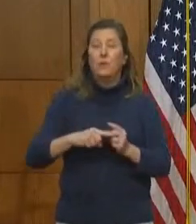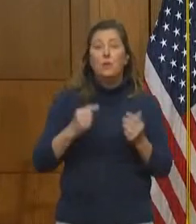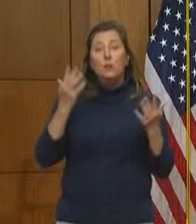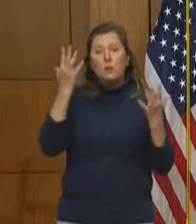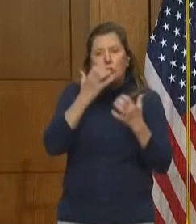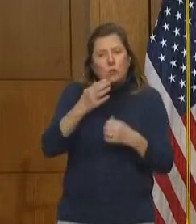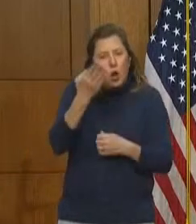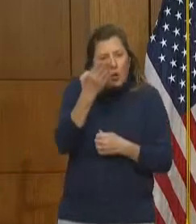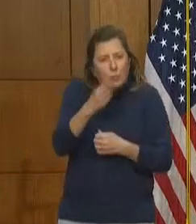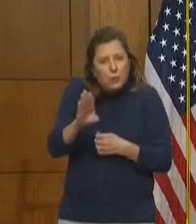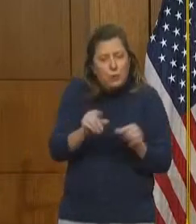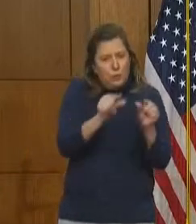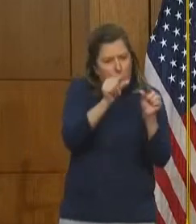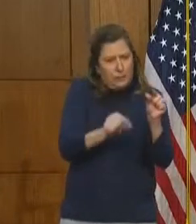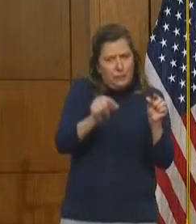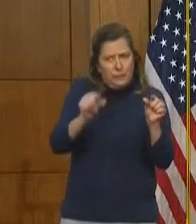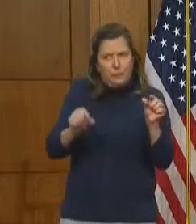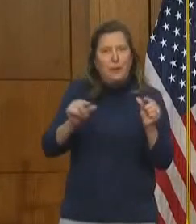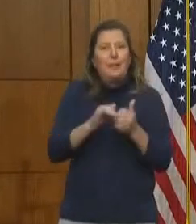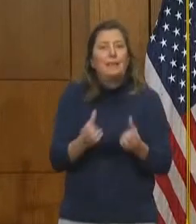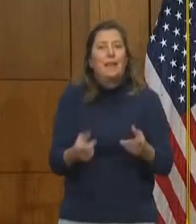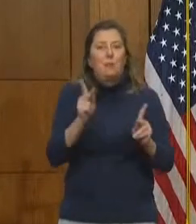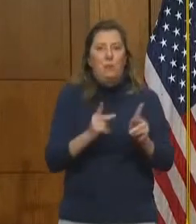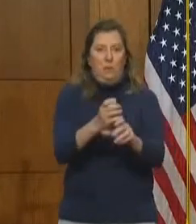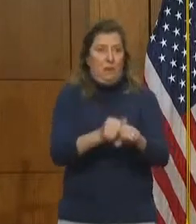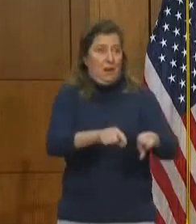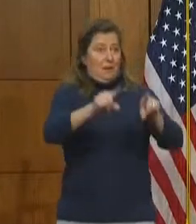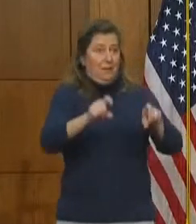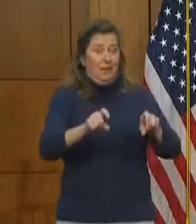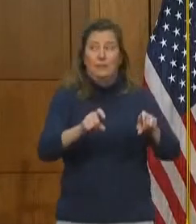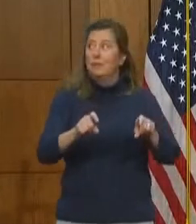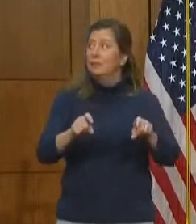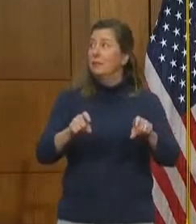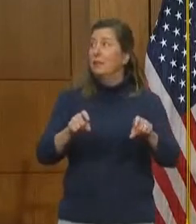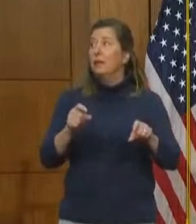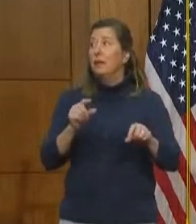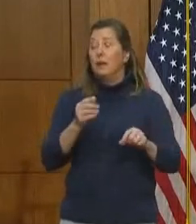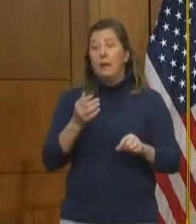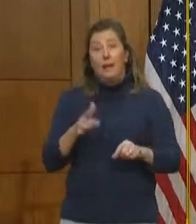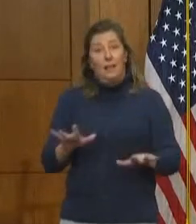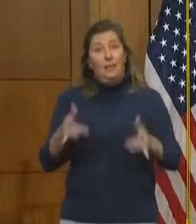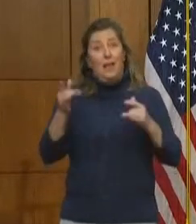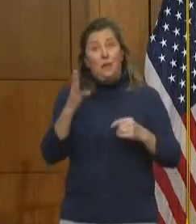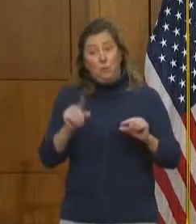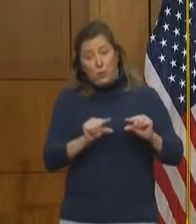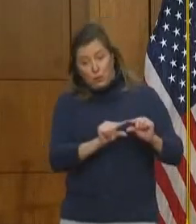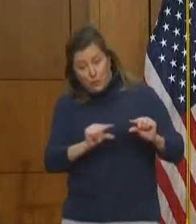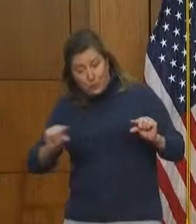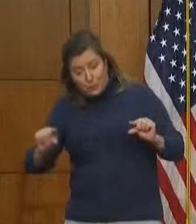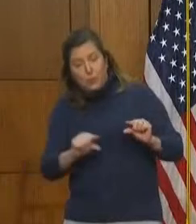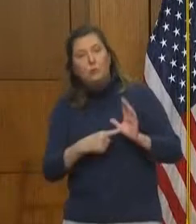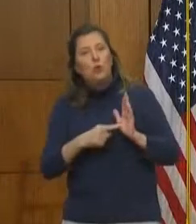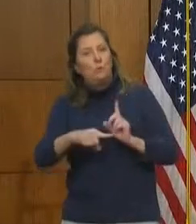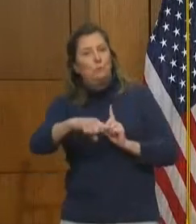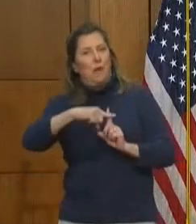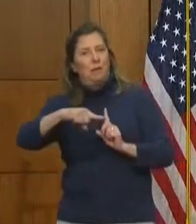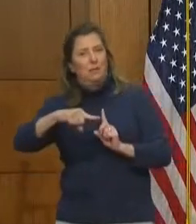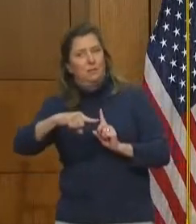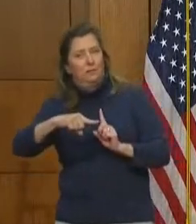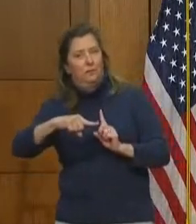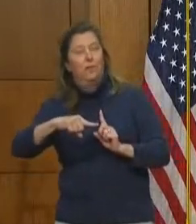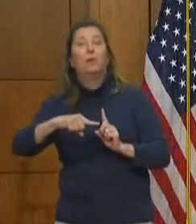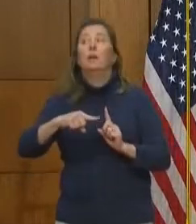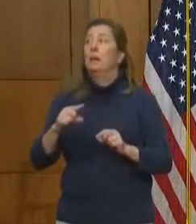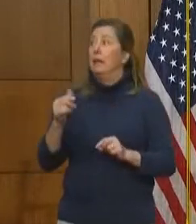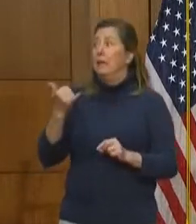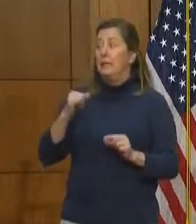blue graph is the number of people tested. The light blue at the bottom is how many were positive. And